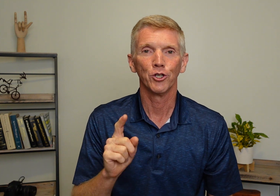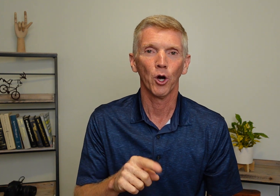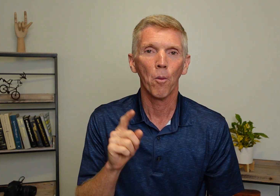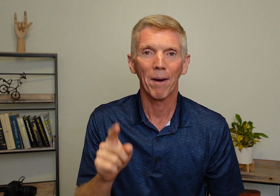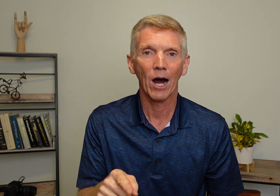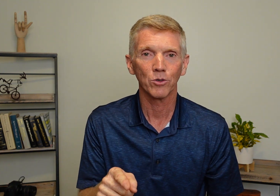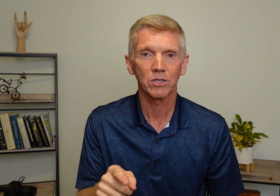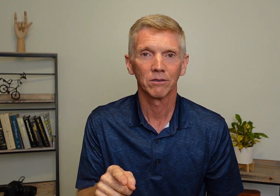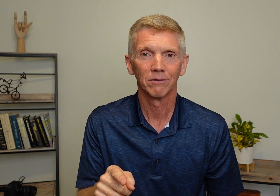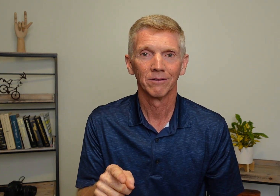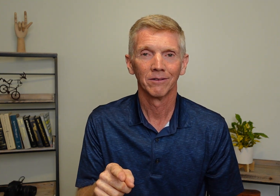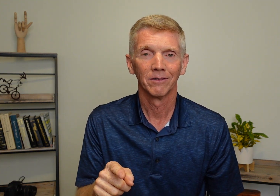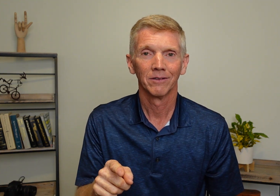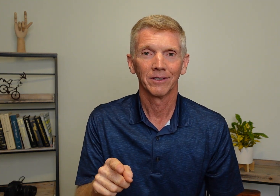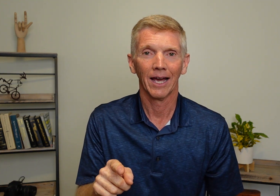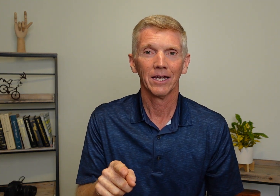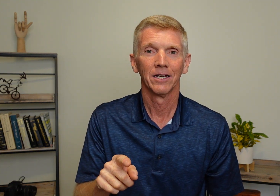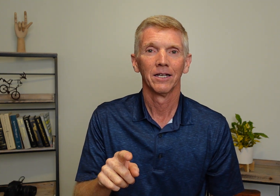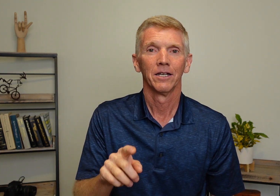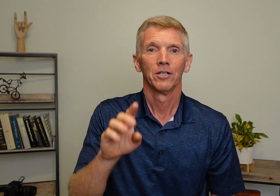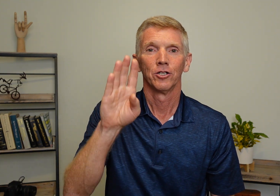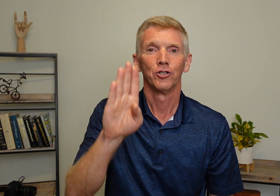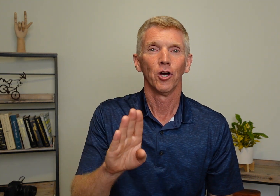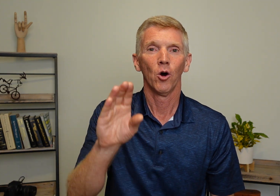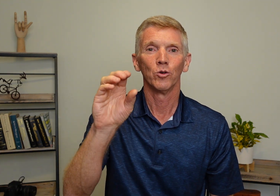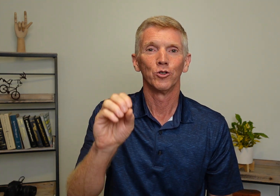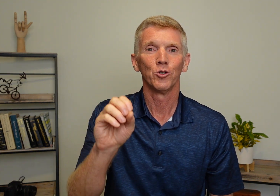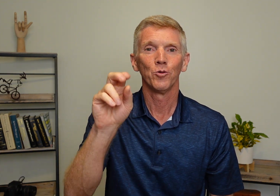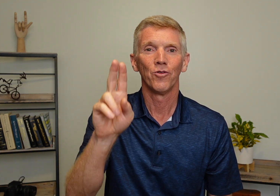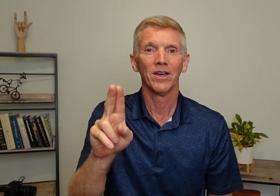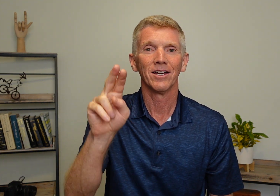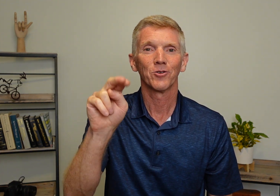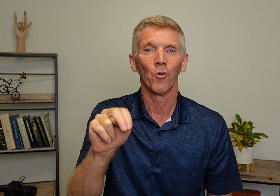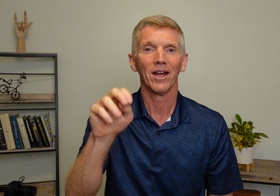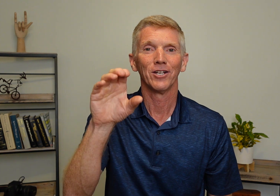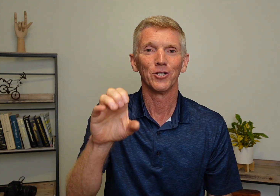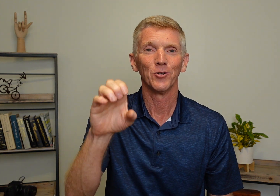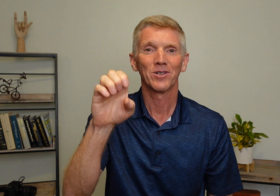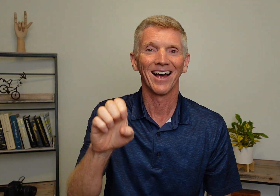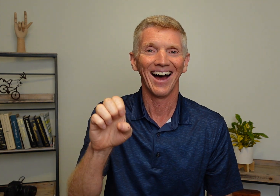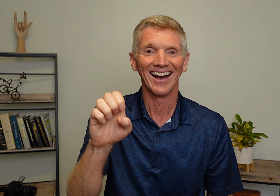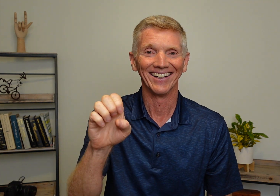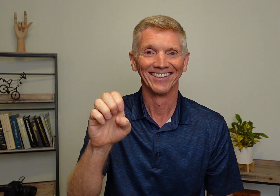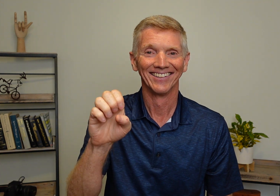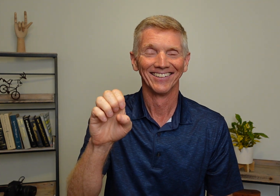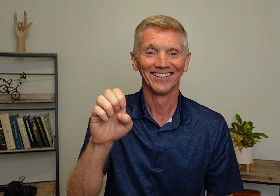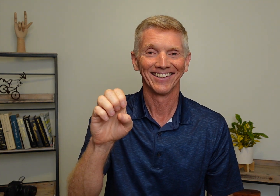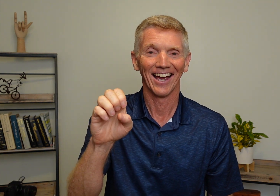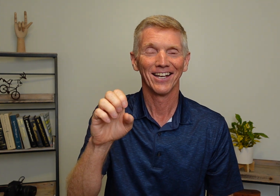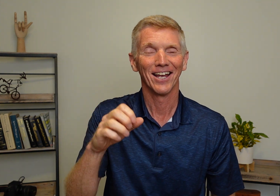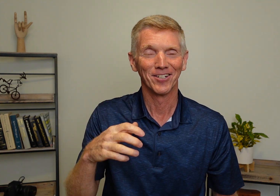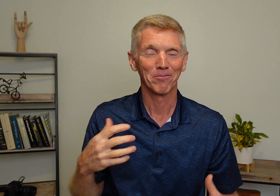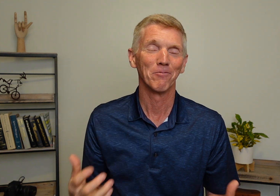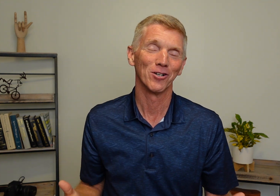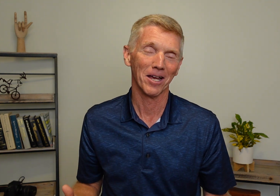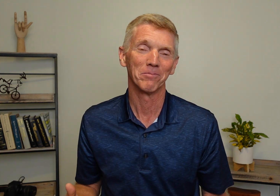don't bounce, okay? Don't do this when you sign, okay? And sometimes you're tempted